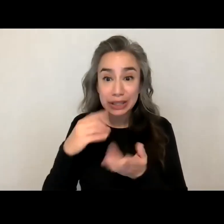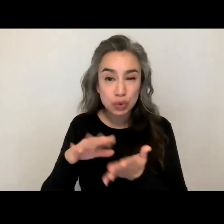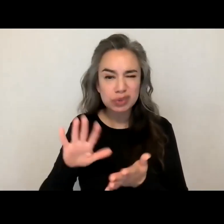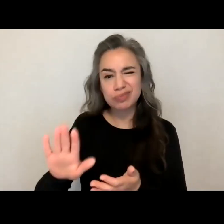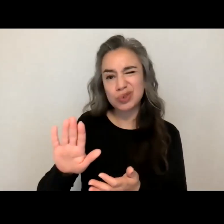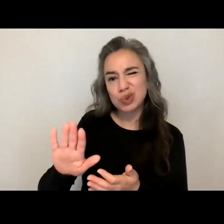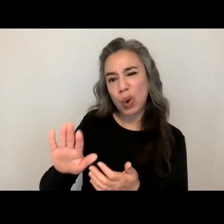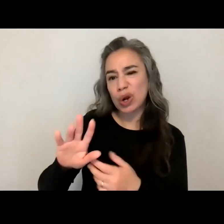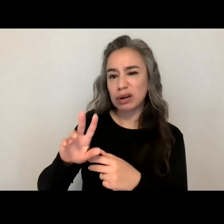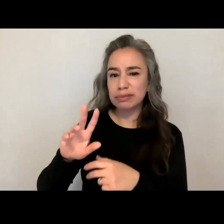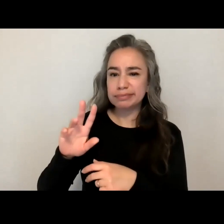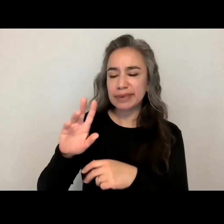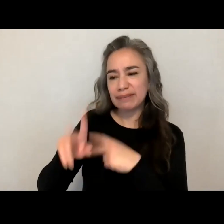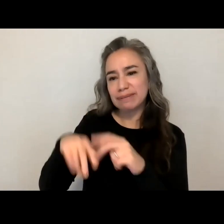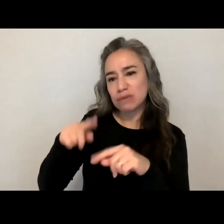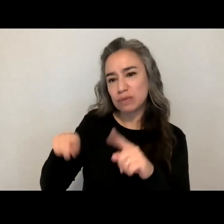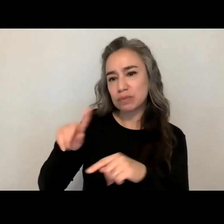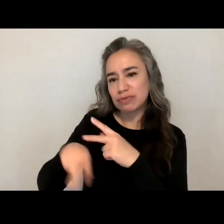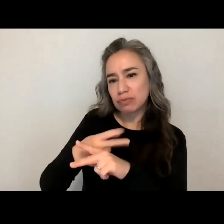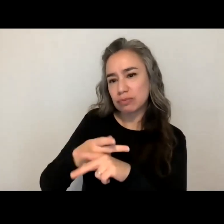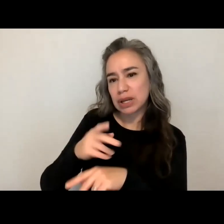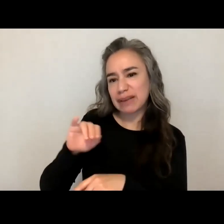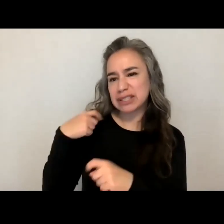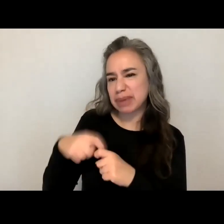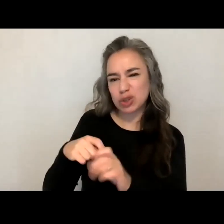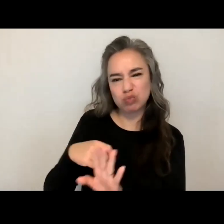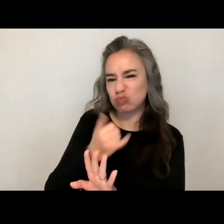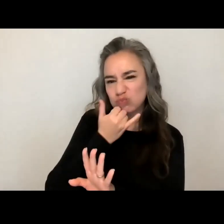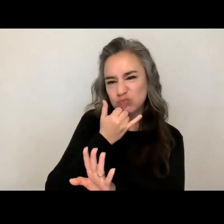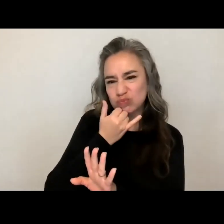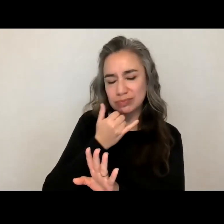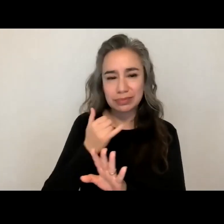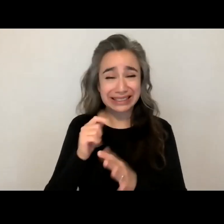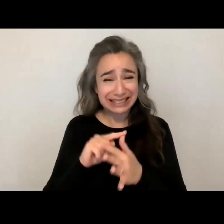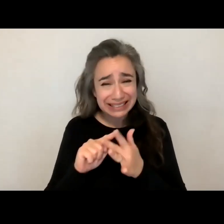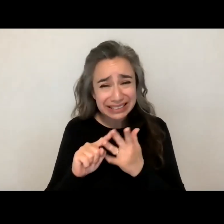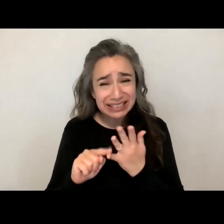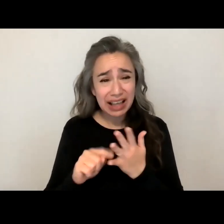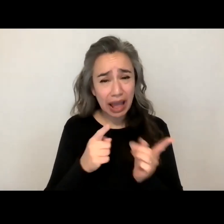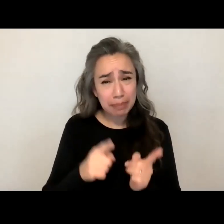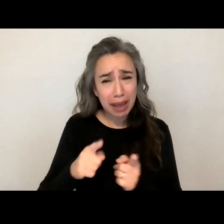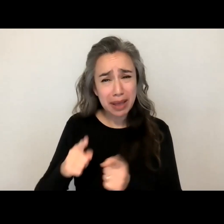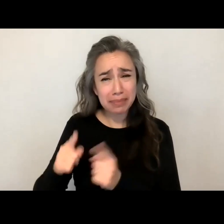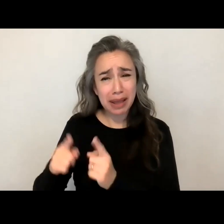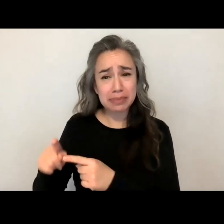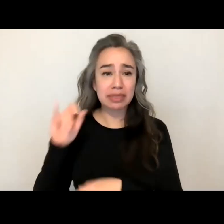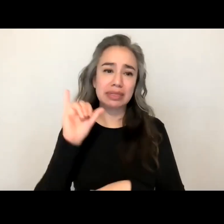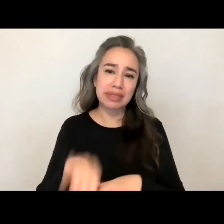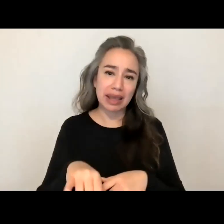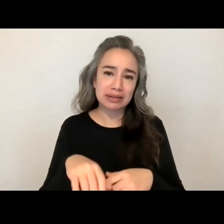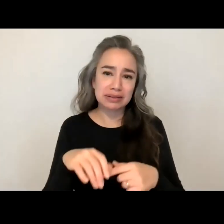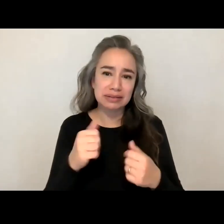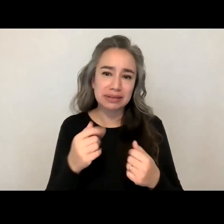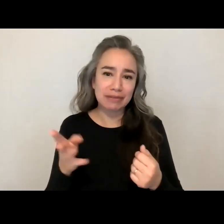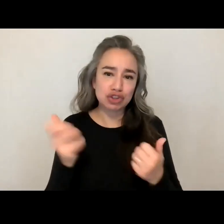is wrong. Those kinds of things I think are kind of one of the challenges that I'm just thinking of